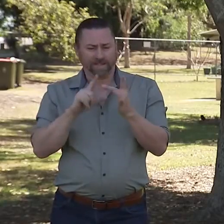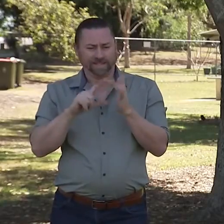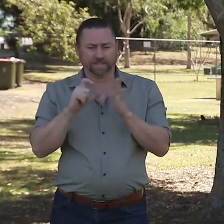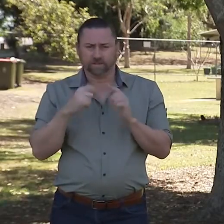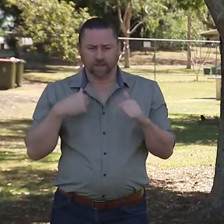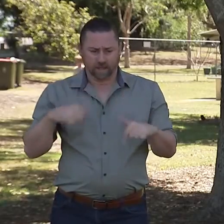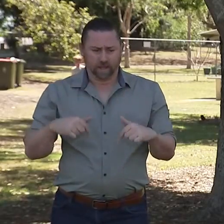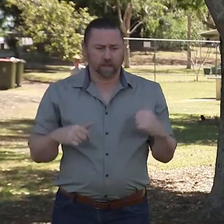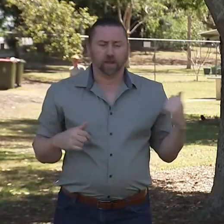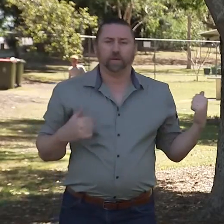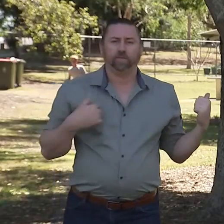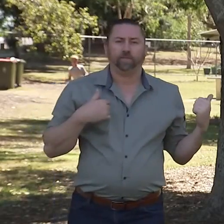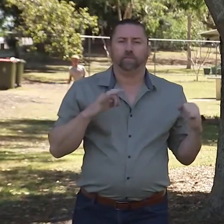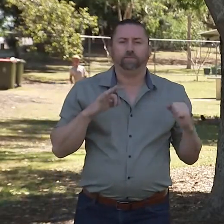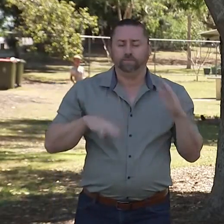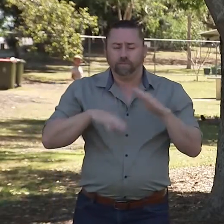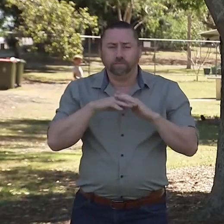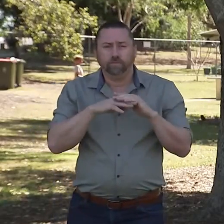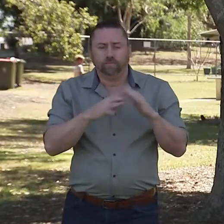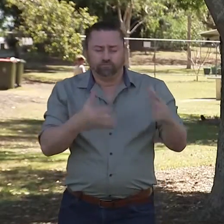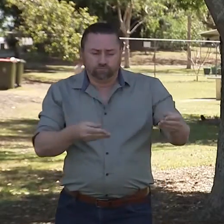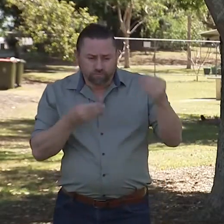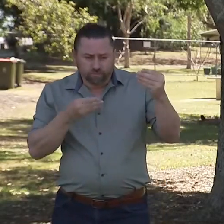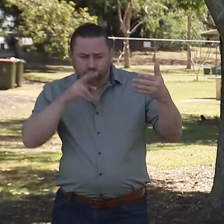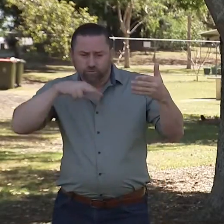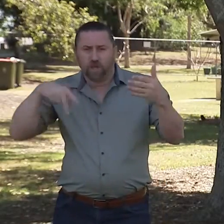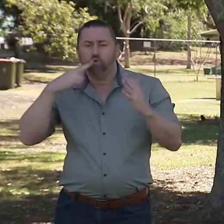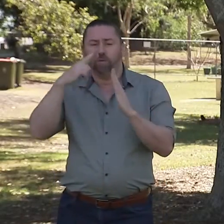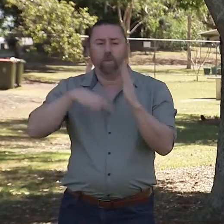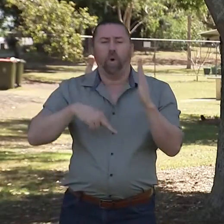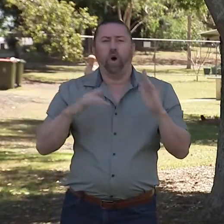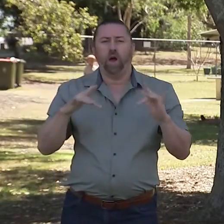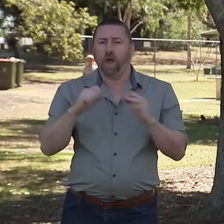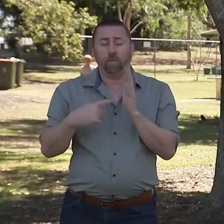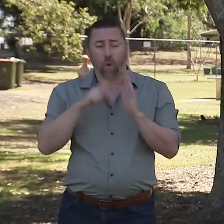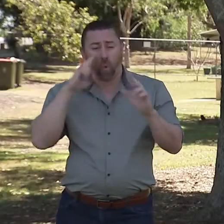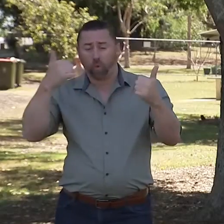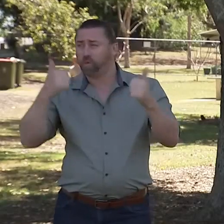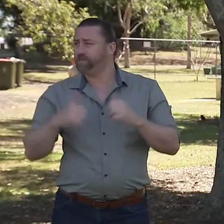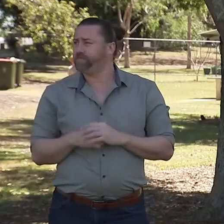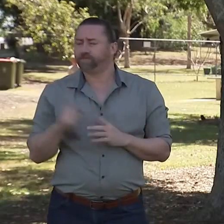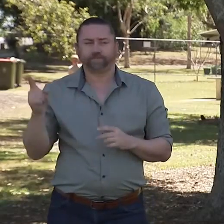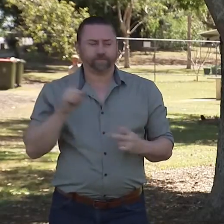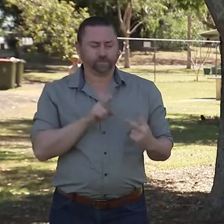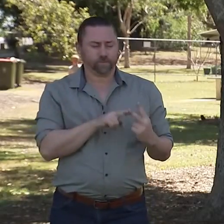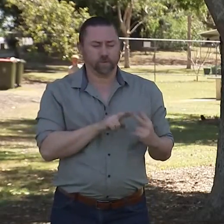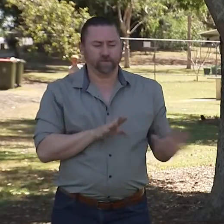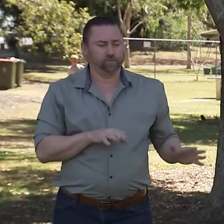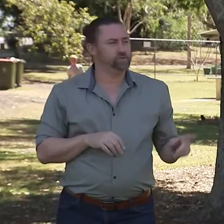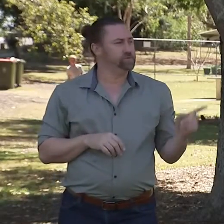Look, I haven't got those results yet, but from my indications, it's been quite positive, yeah. Last couple. Last two?